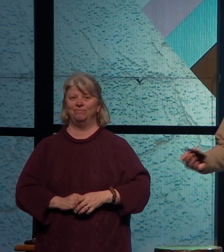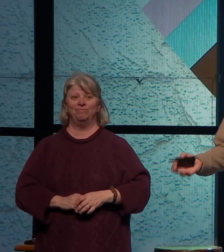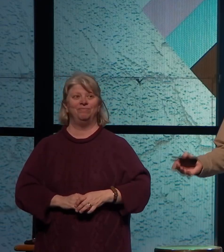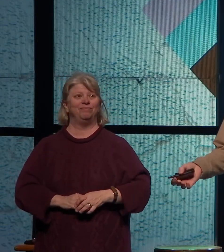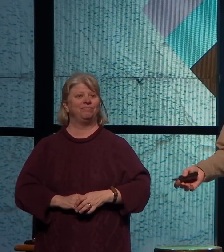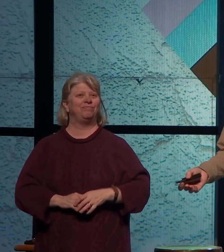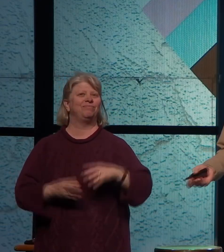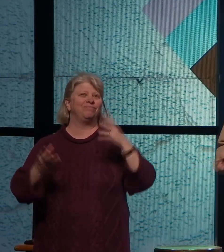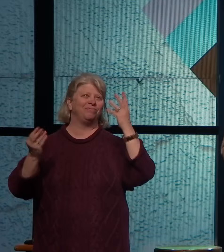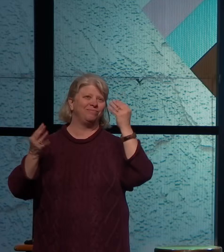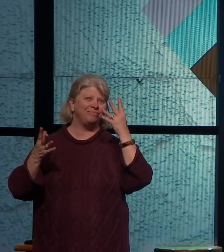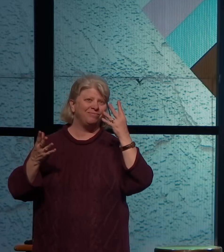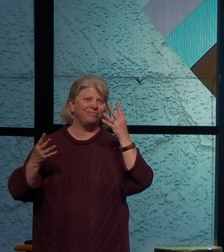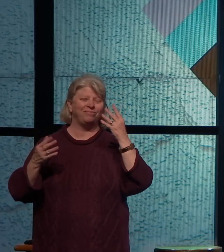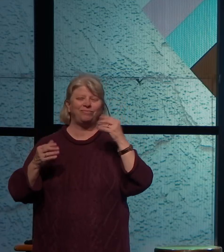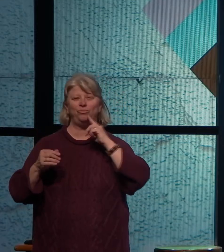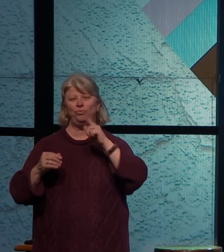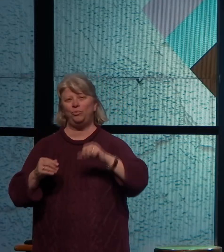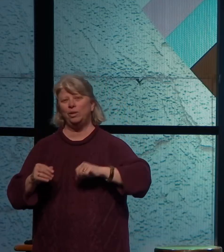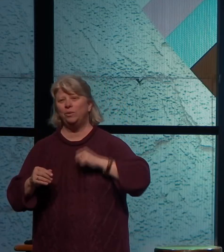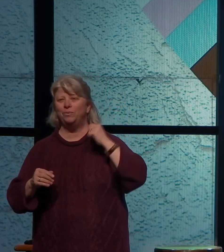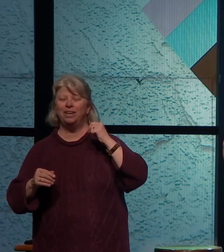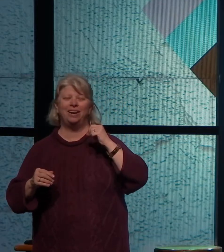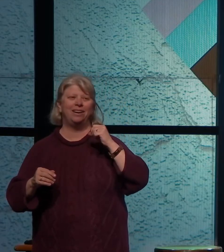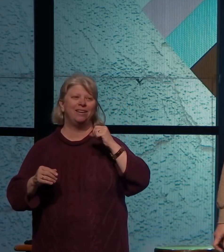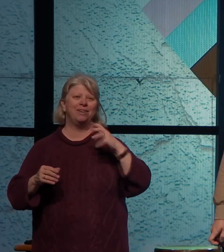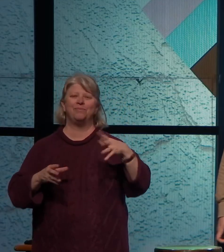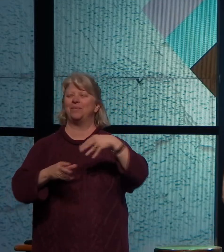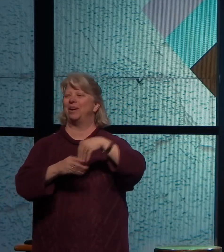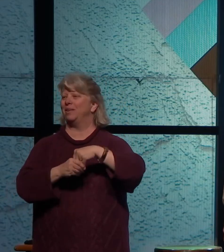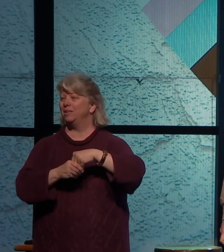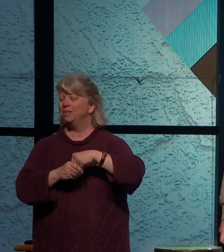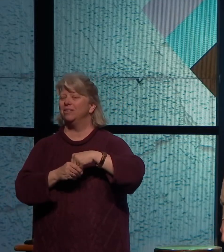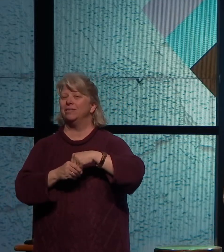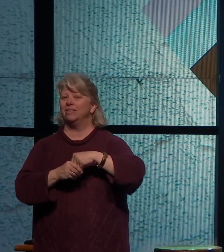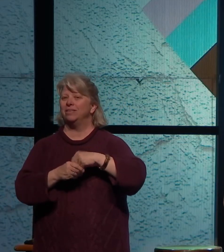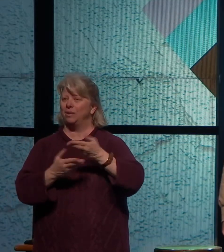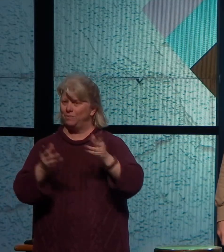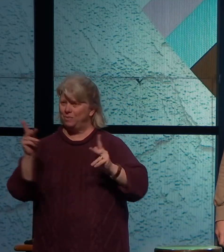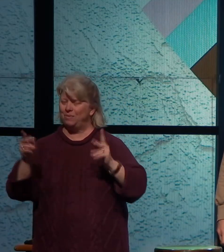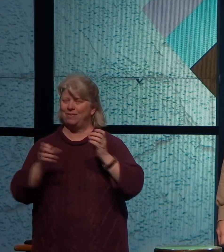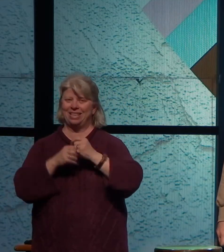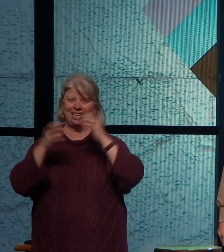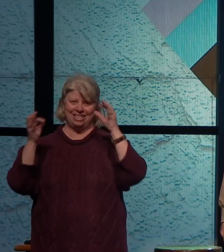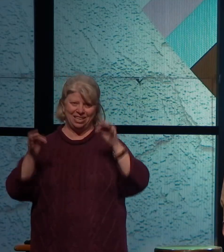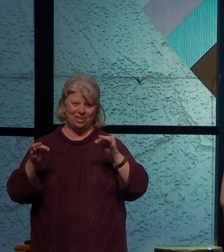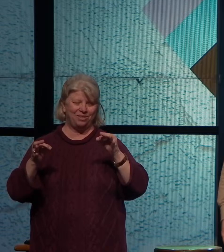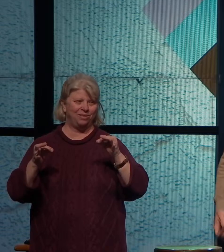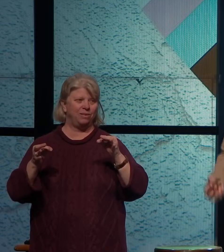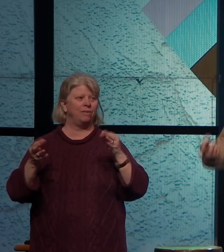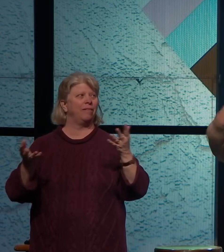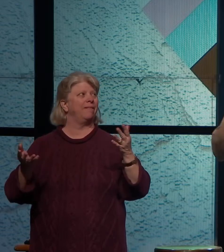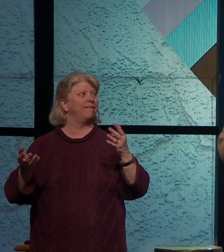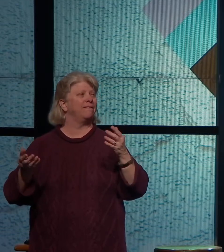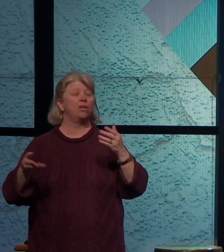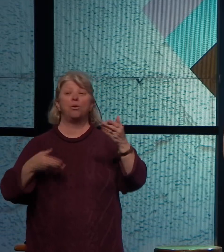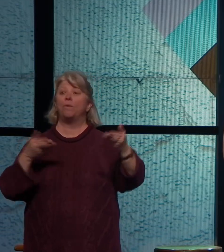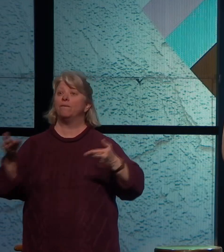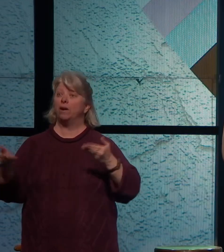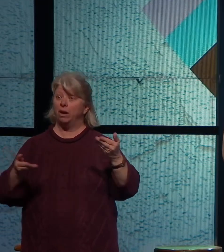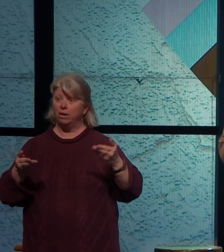But it is beautiful, and I'm super proud to get to be a part of it as these people make that decision. So I'm going to